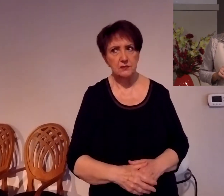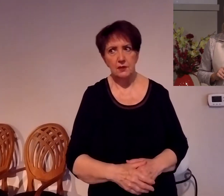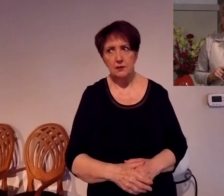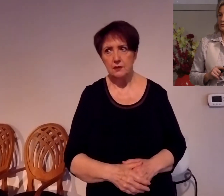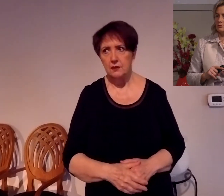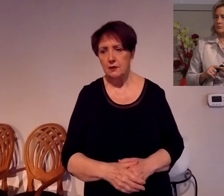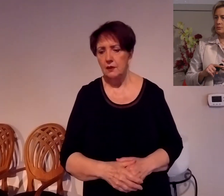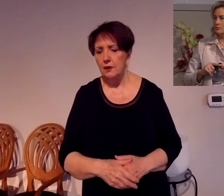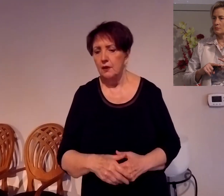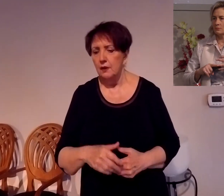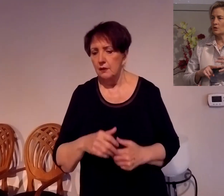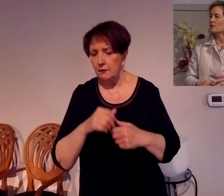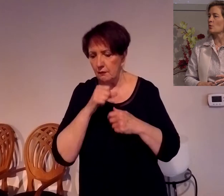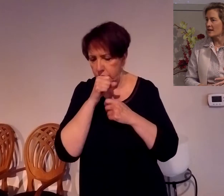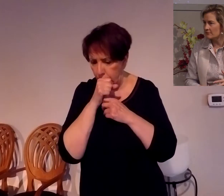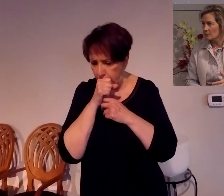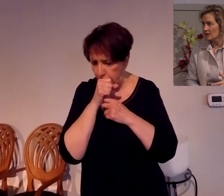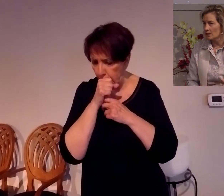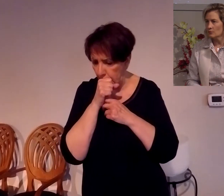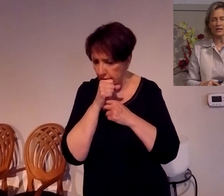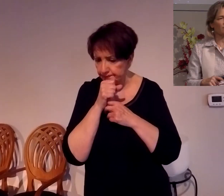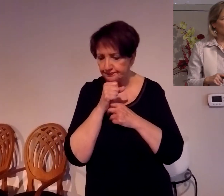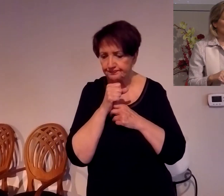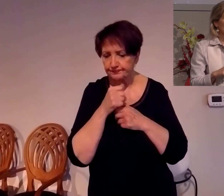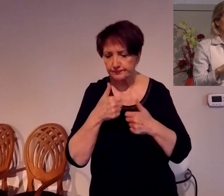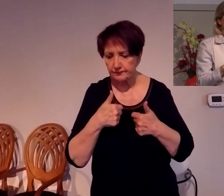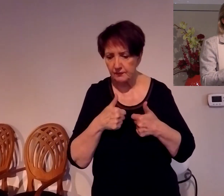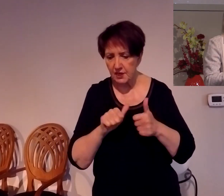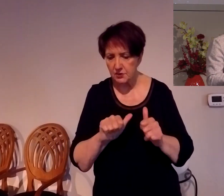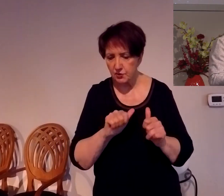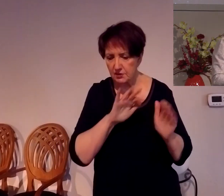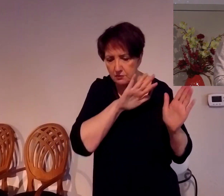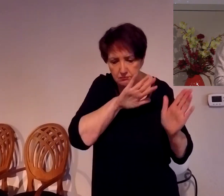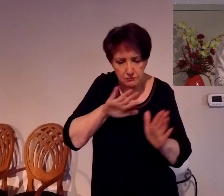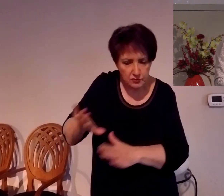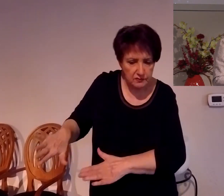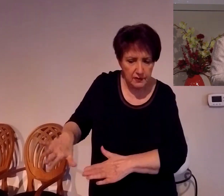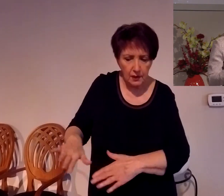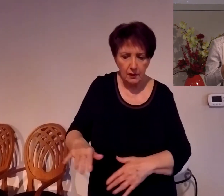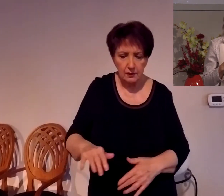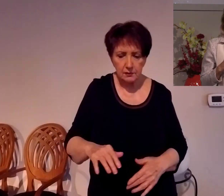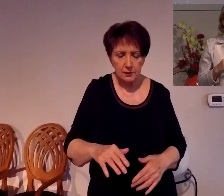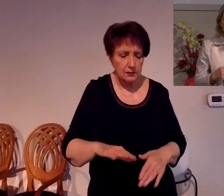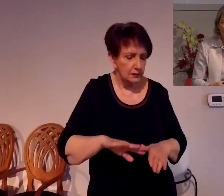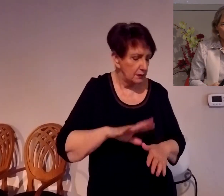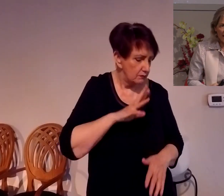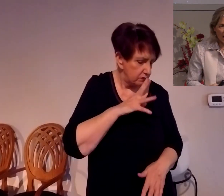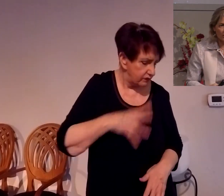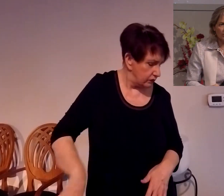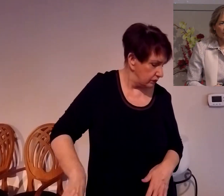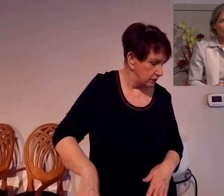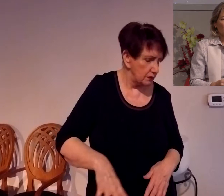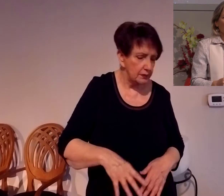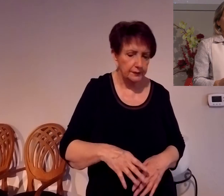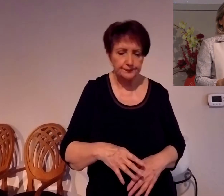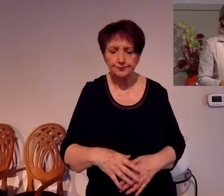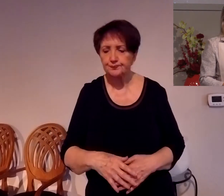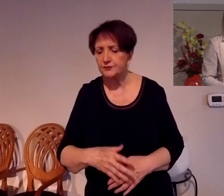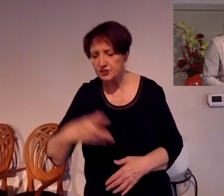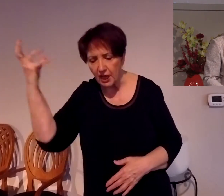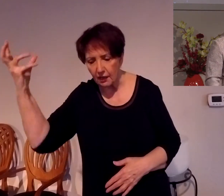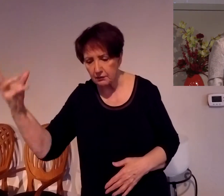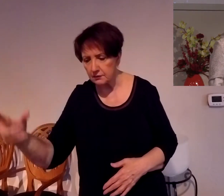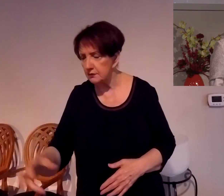I tried to move it away from me, whatever it was. I tried to drown it out. I tried to shout it out.